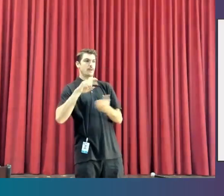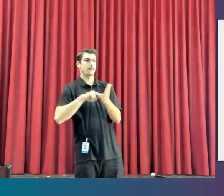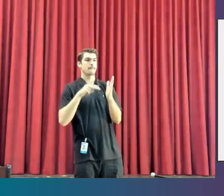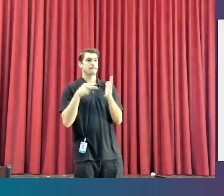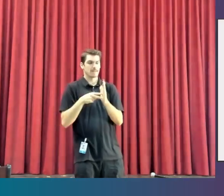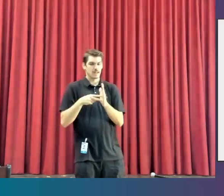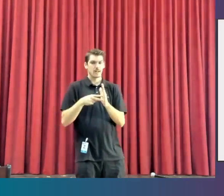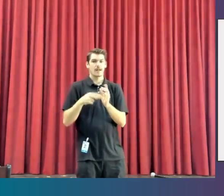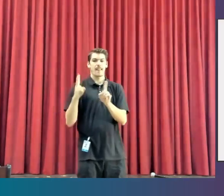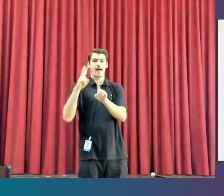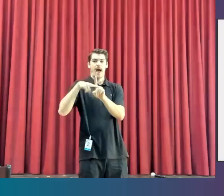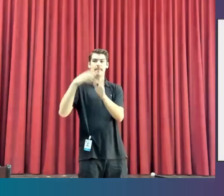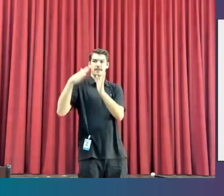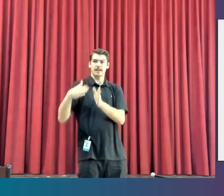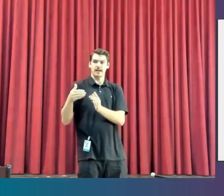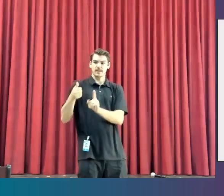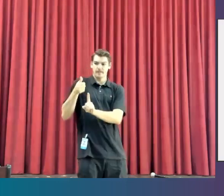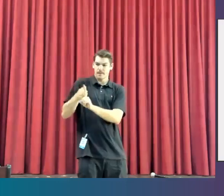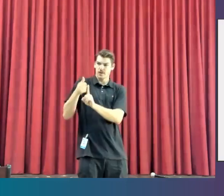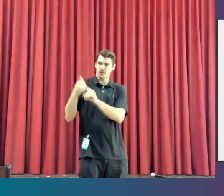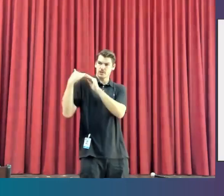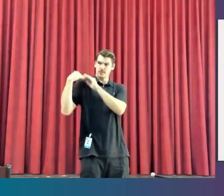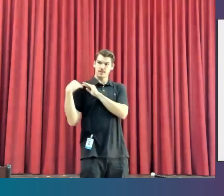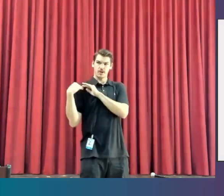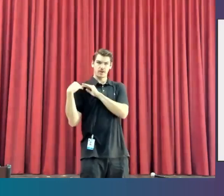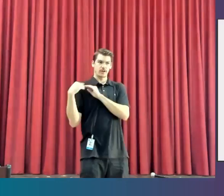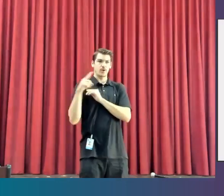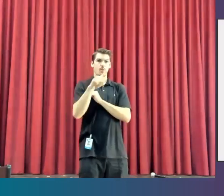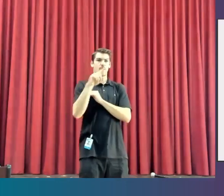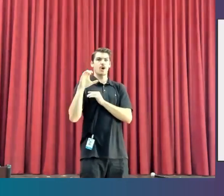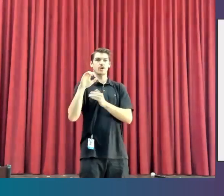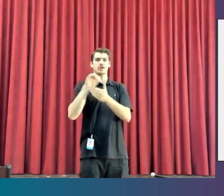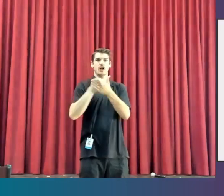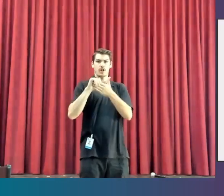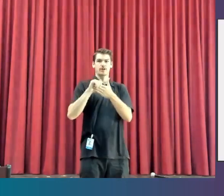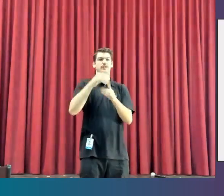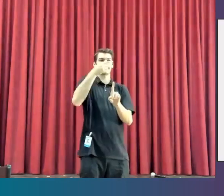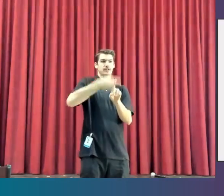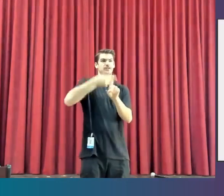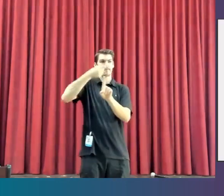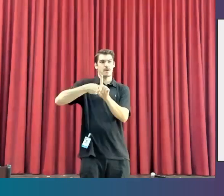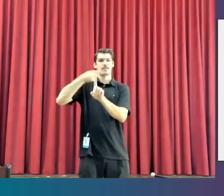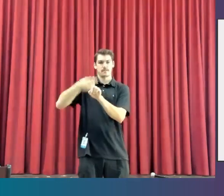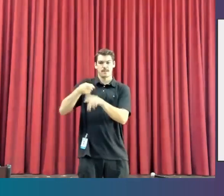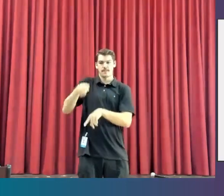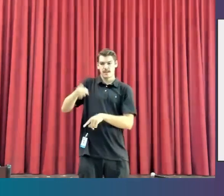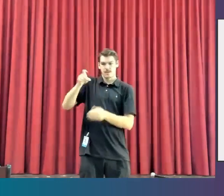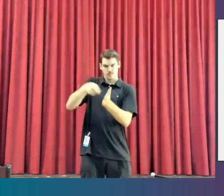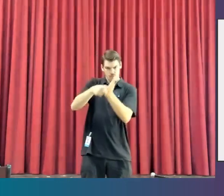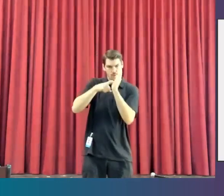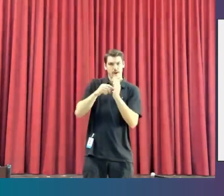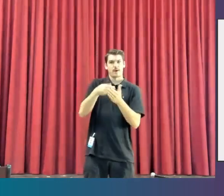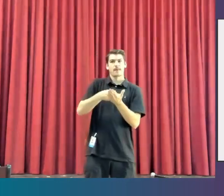applicant's personally responsible for $100 each month. That's what they have to pay each month.